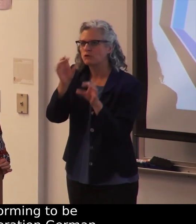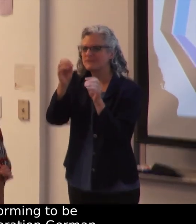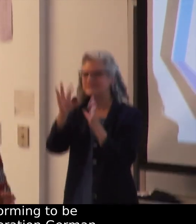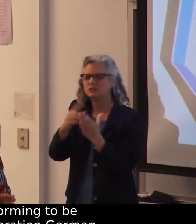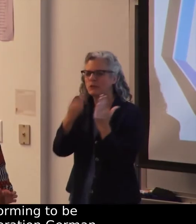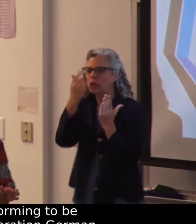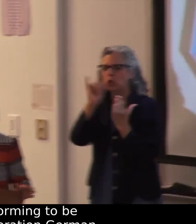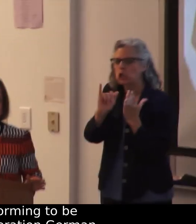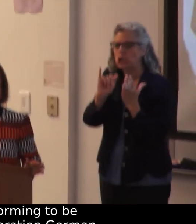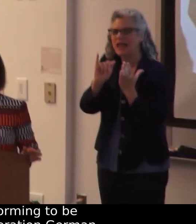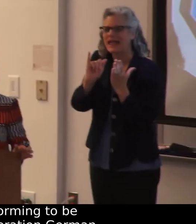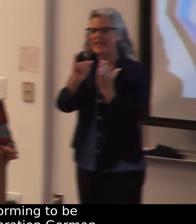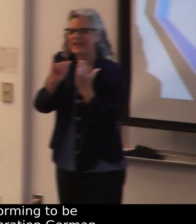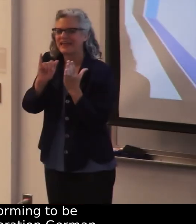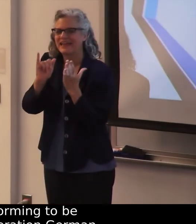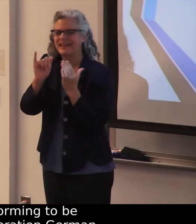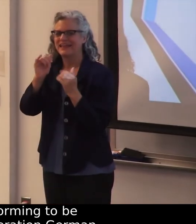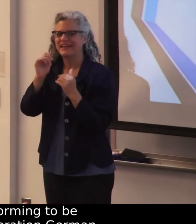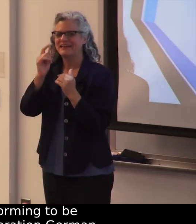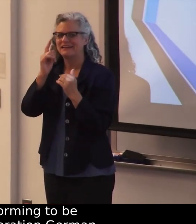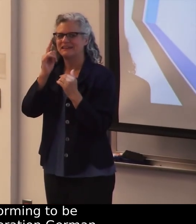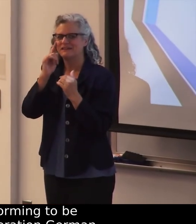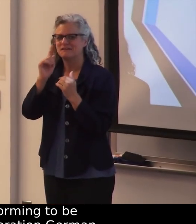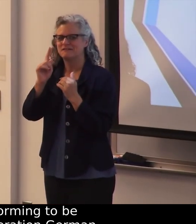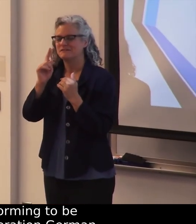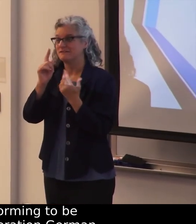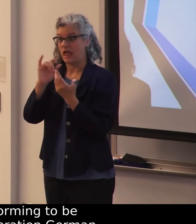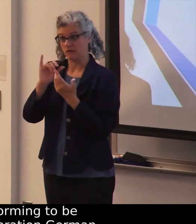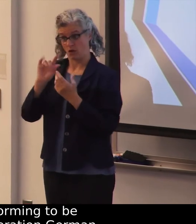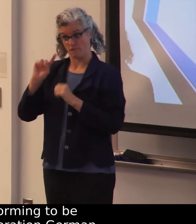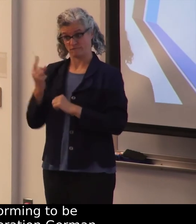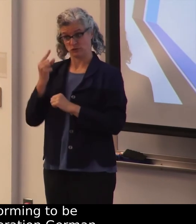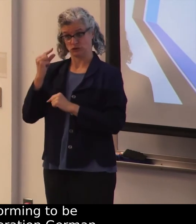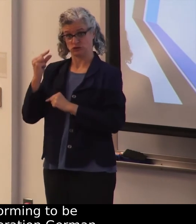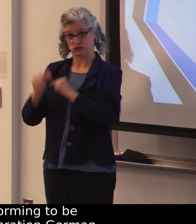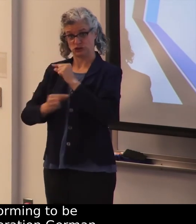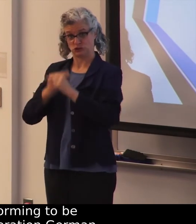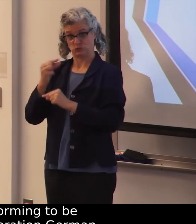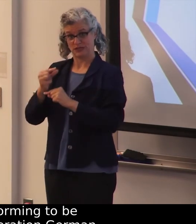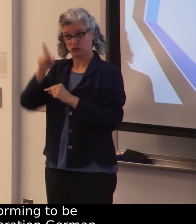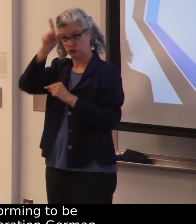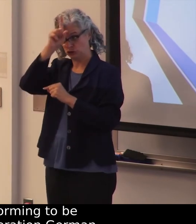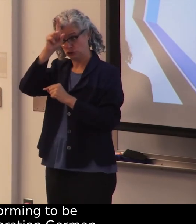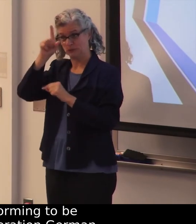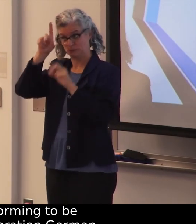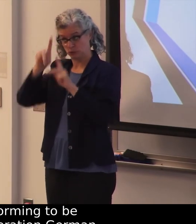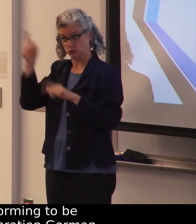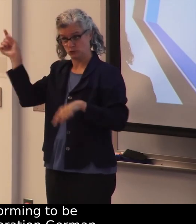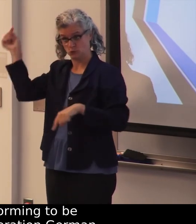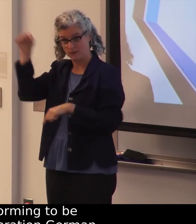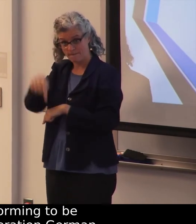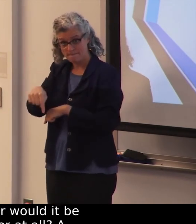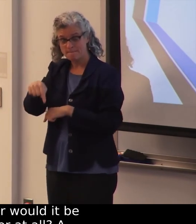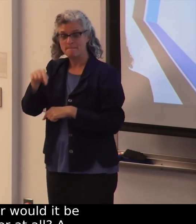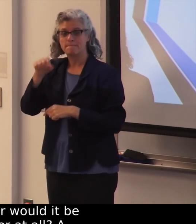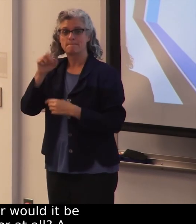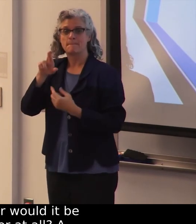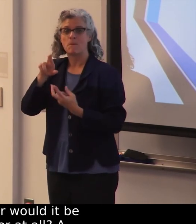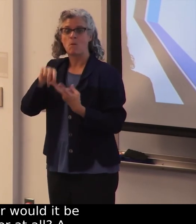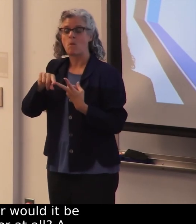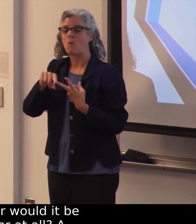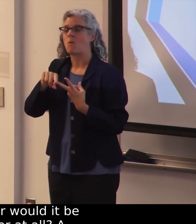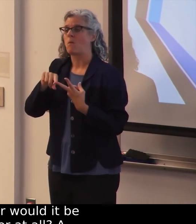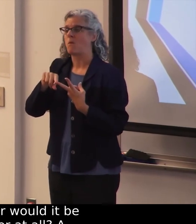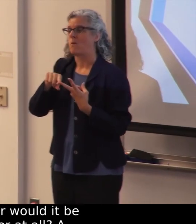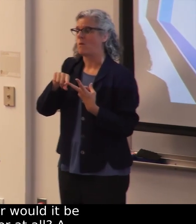for transferring all that? Would it be the first generation English, German speaker, or the English teacher,